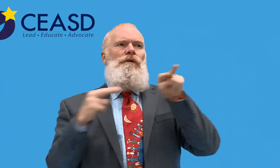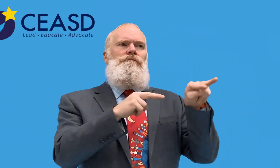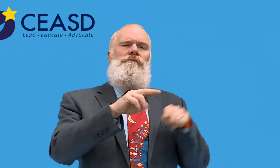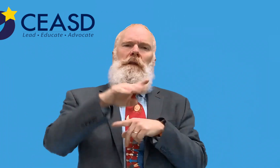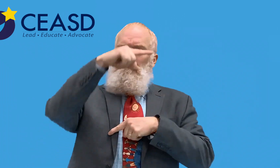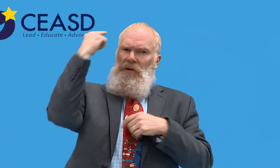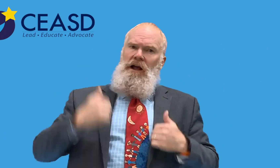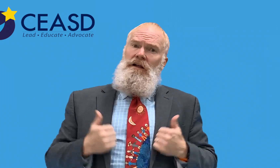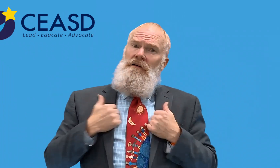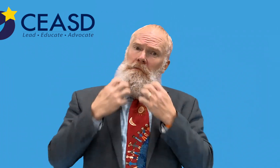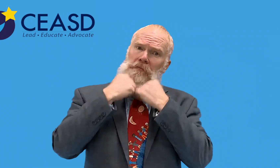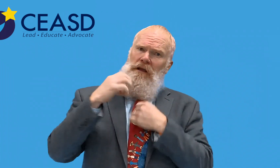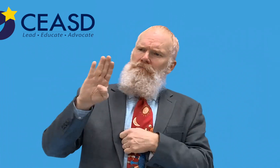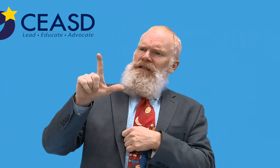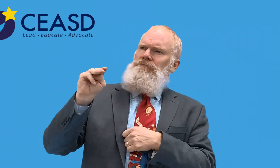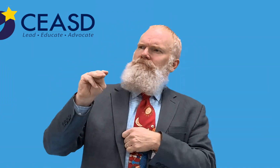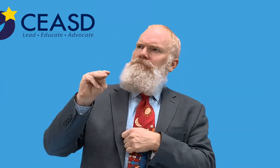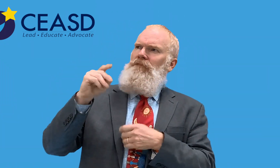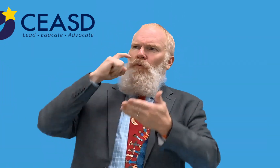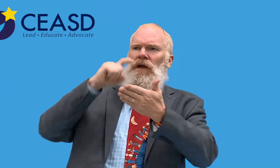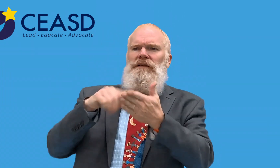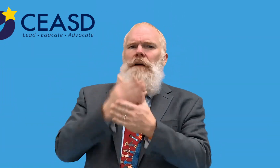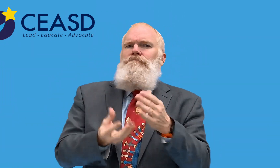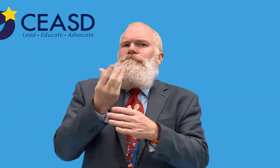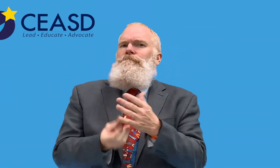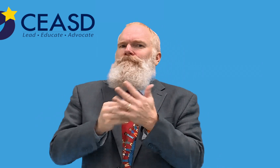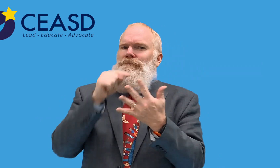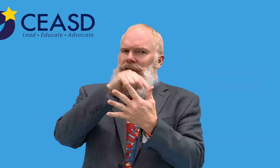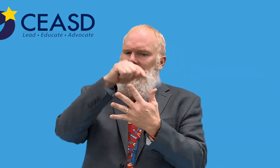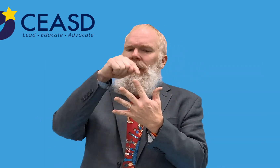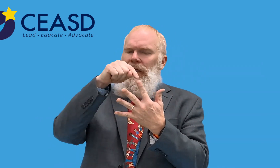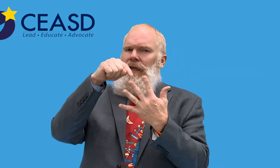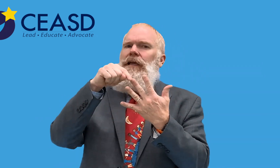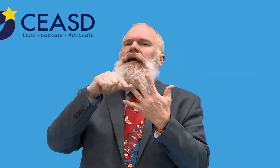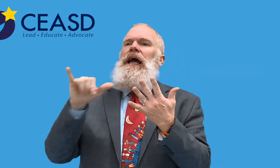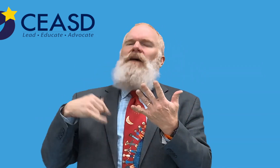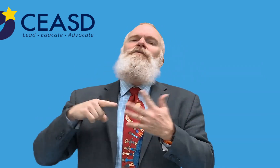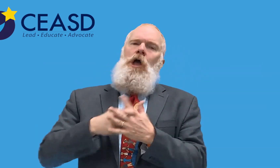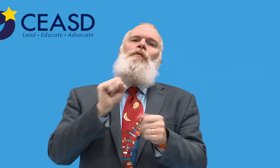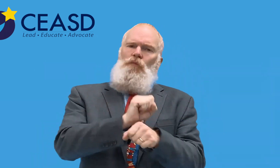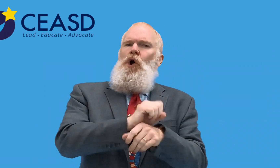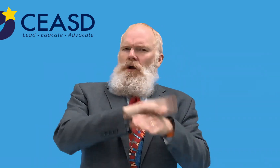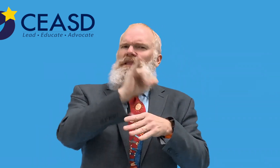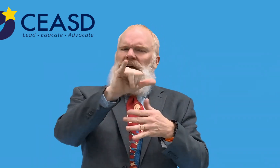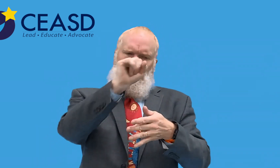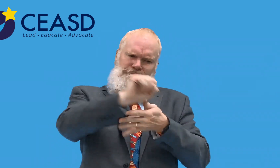our organization goals. We have identified a need to look at